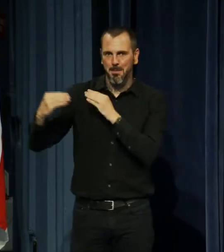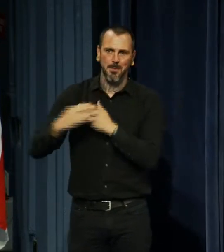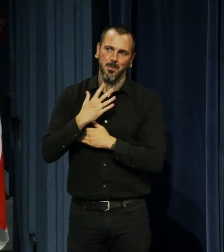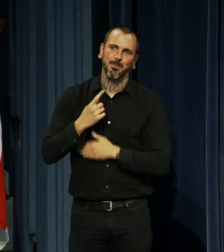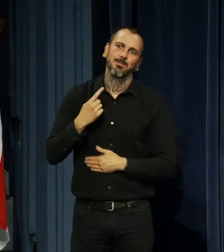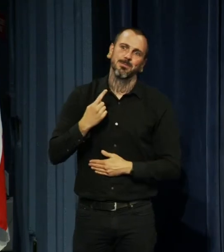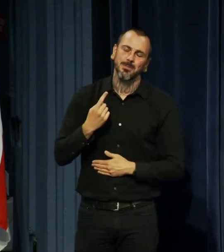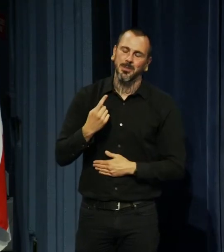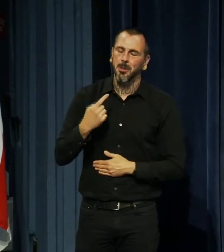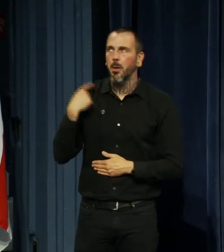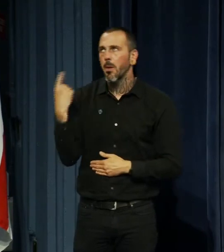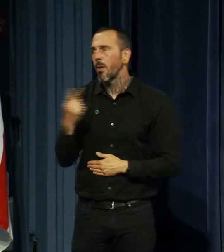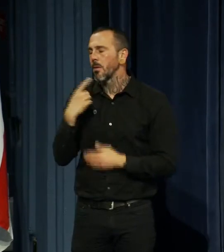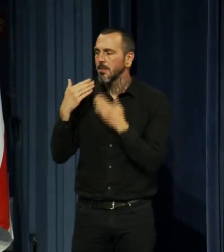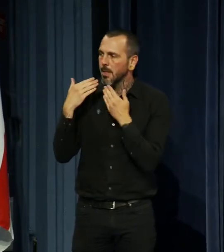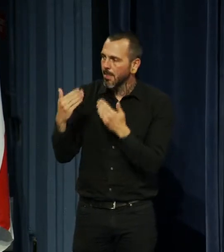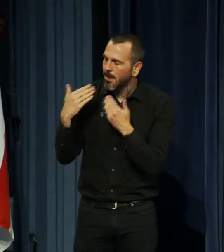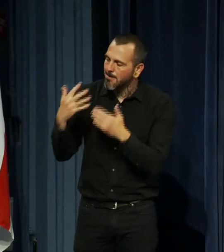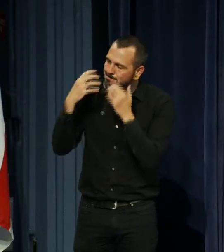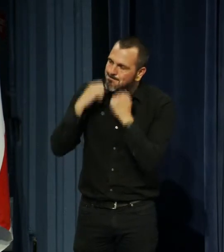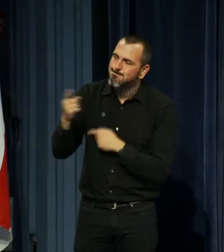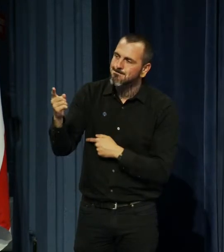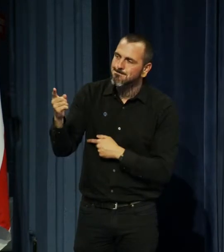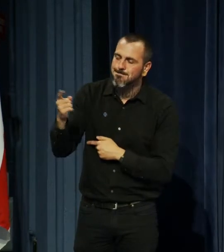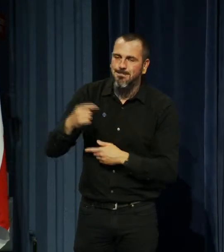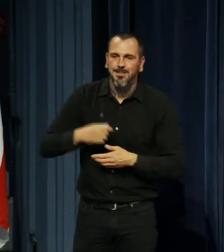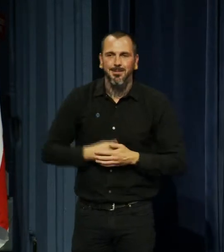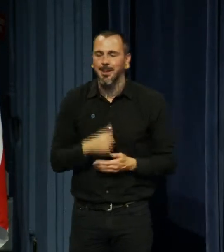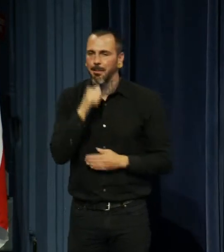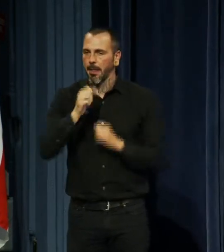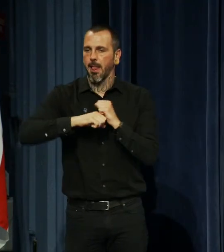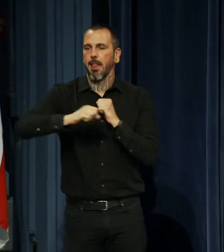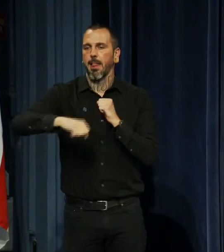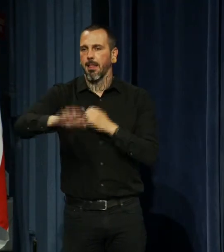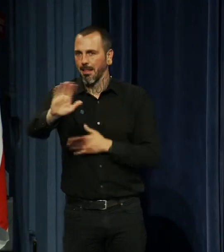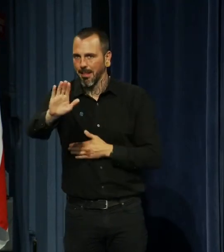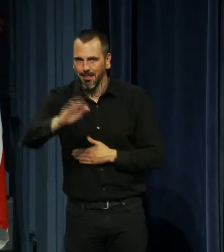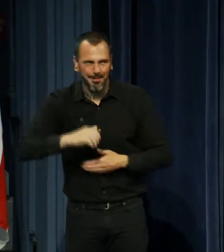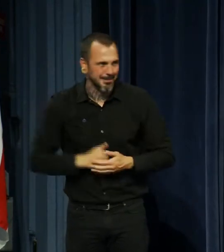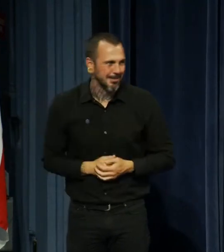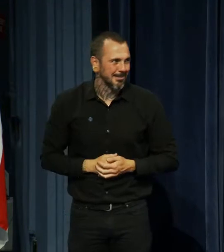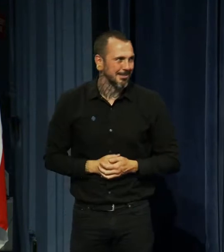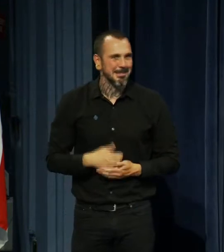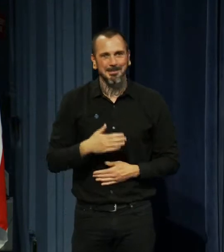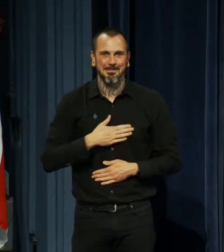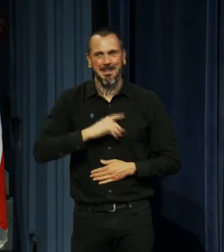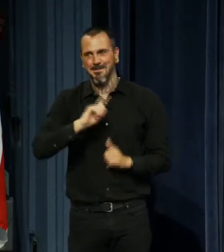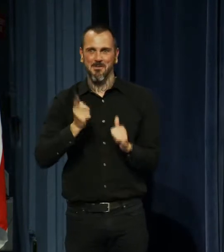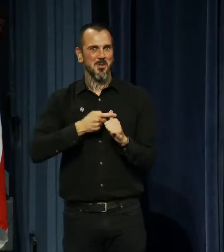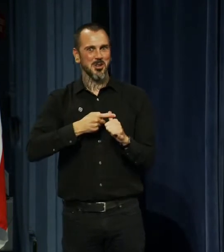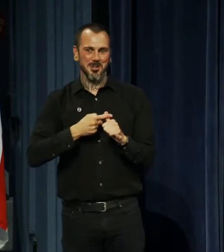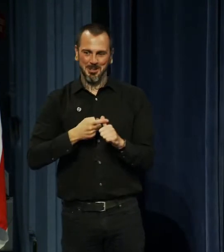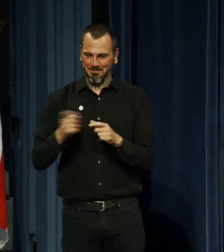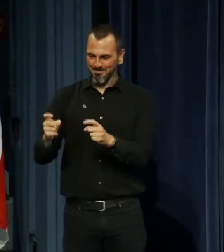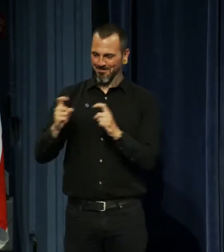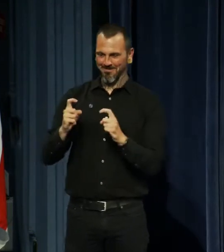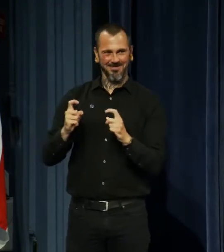and staff. Thank you for all your work this past year and for your continued commitment to student